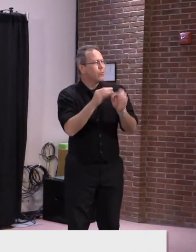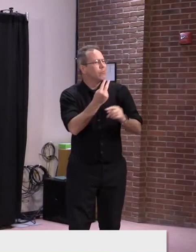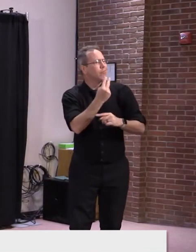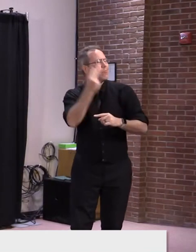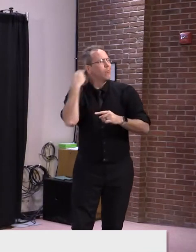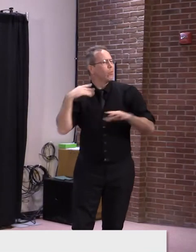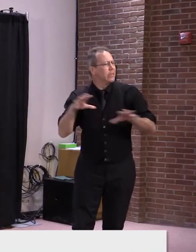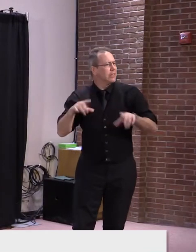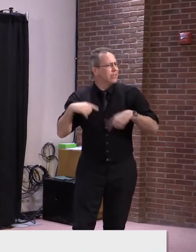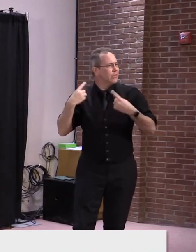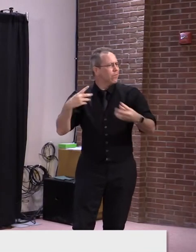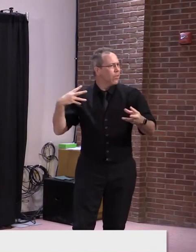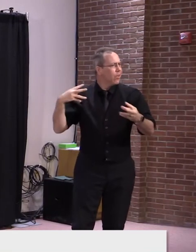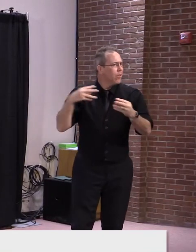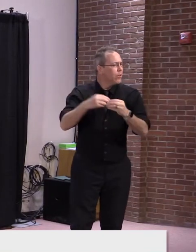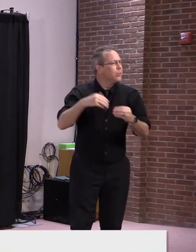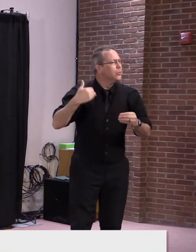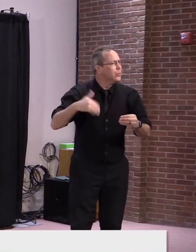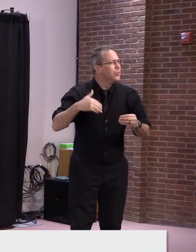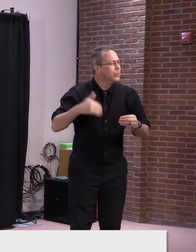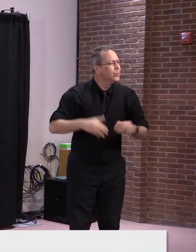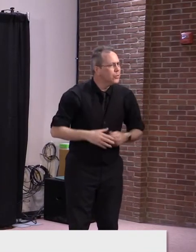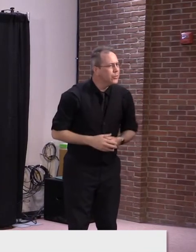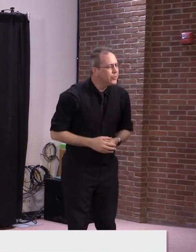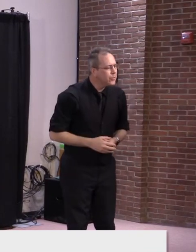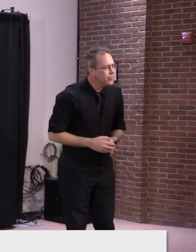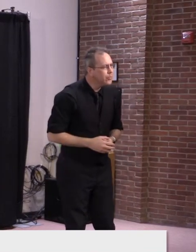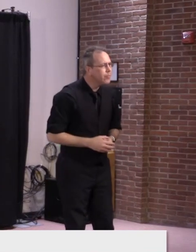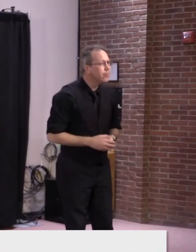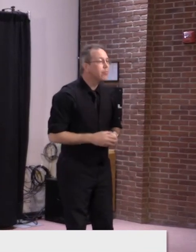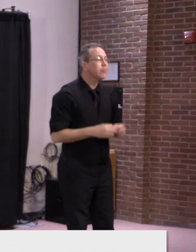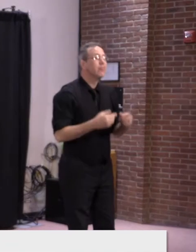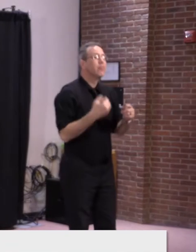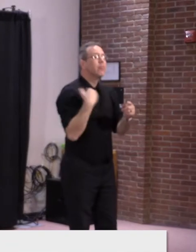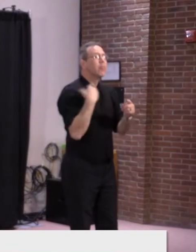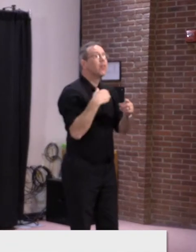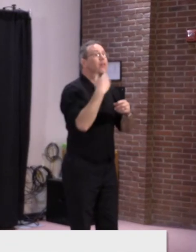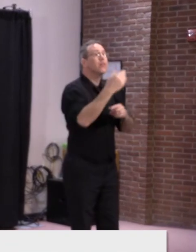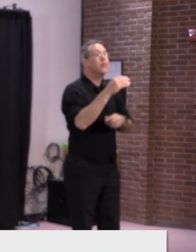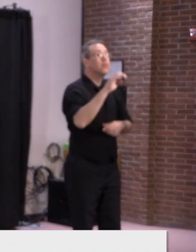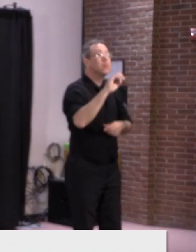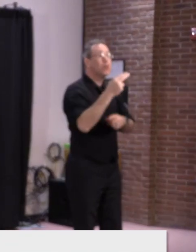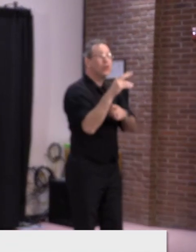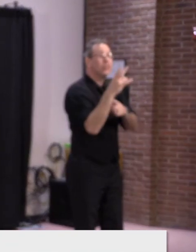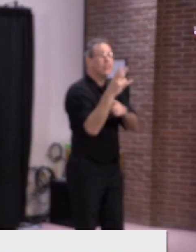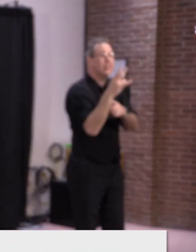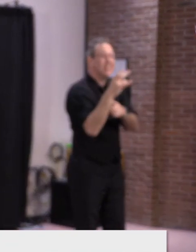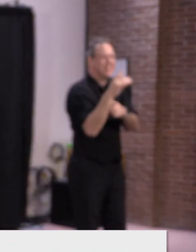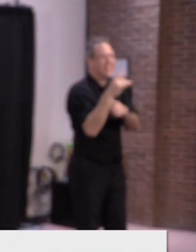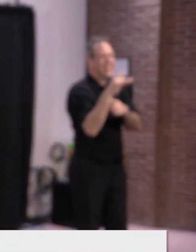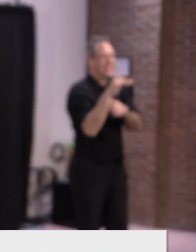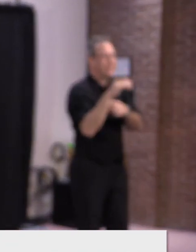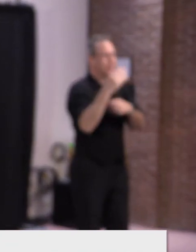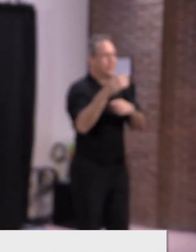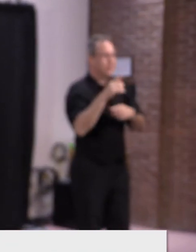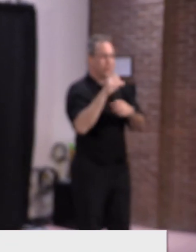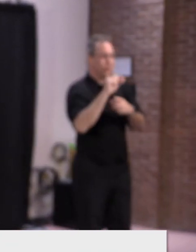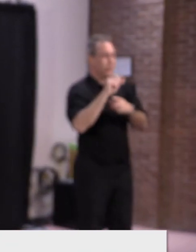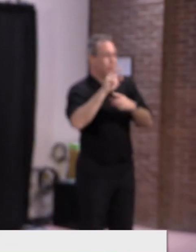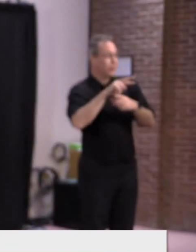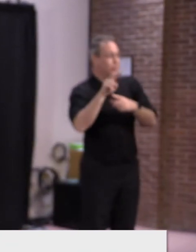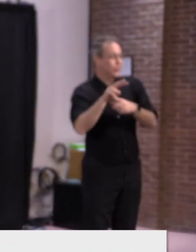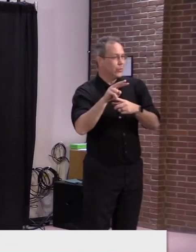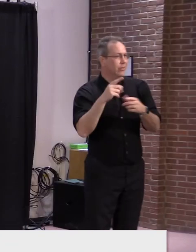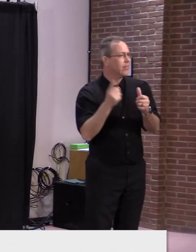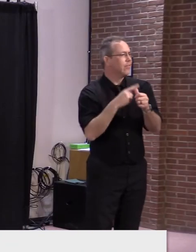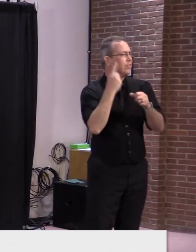March 19th, will mark the 2-year anniversary of our first confirmed COVID death in Vermont. I'll be ordering the U.S. and Vermont